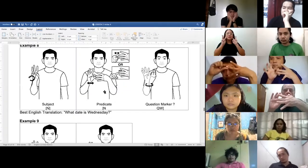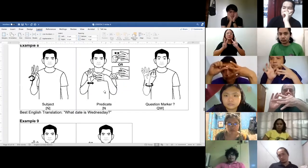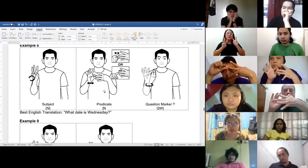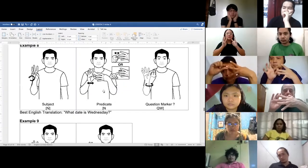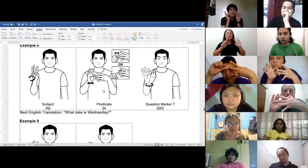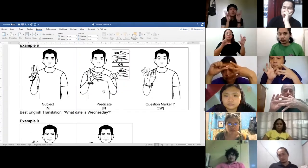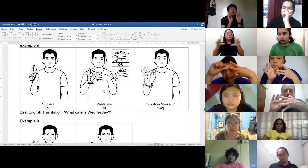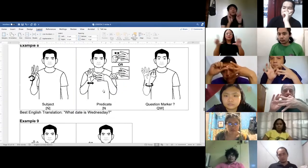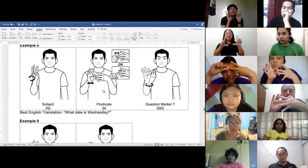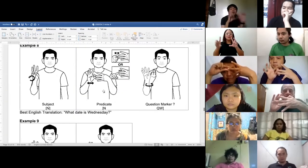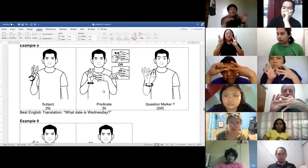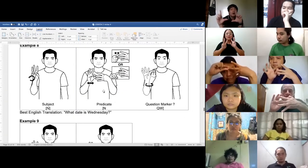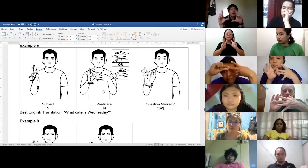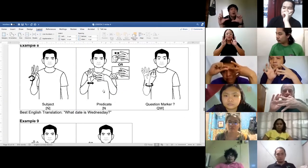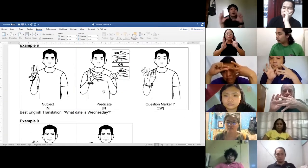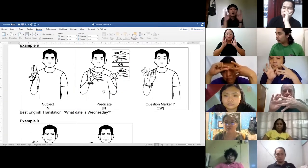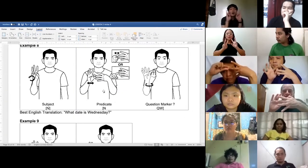It looks like this.